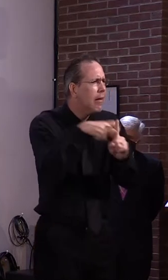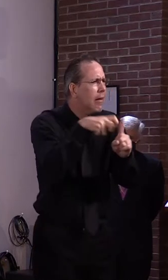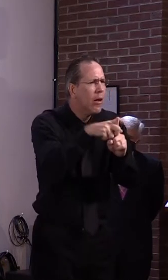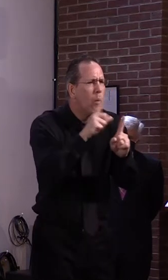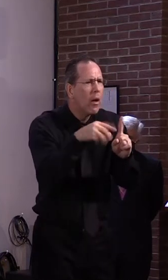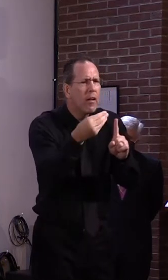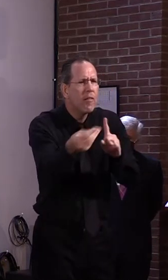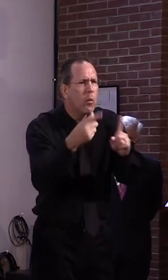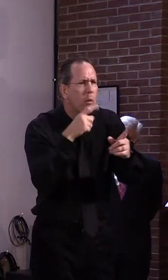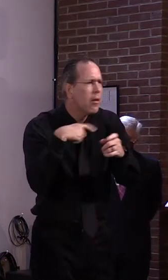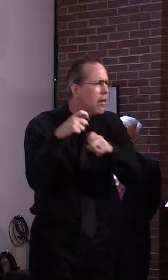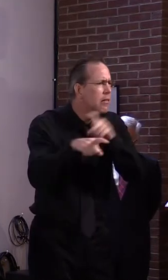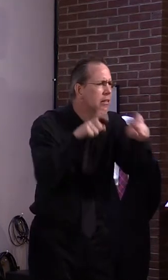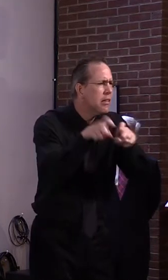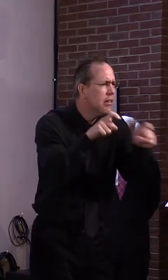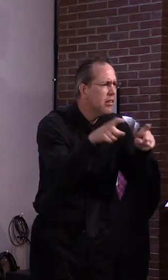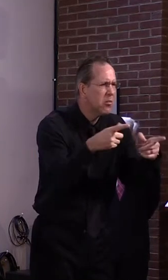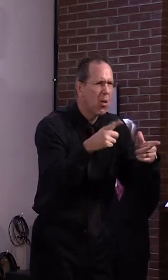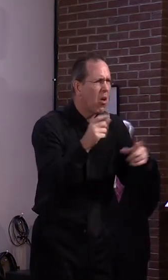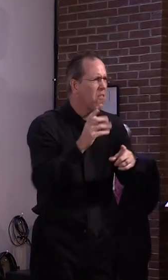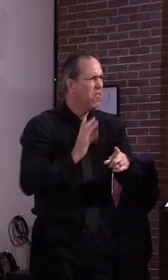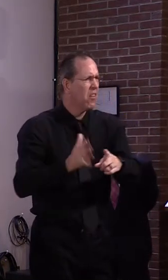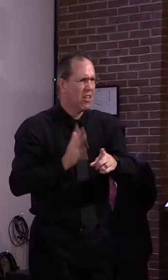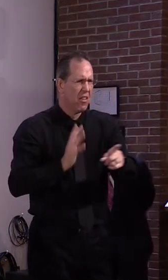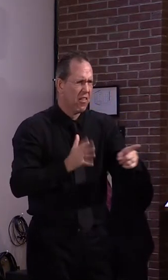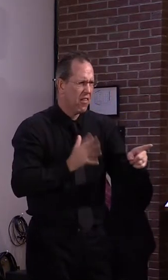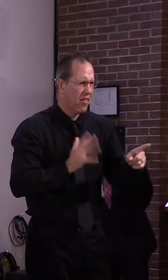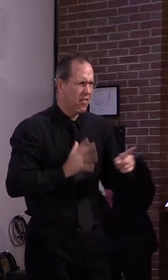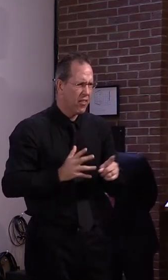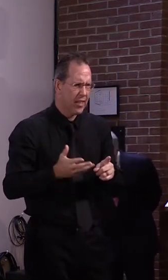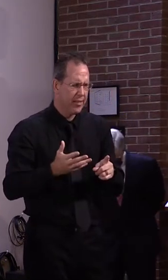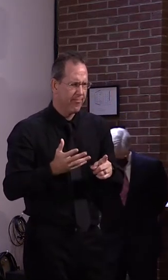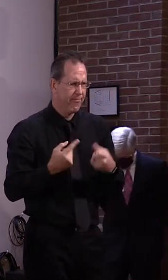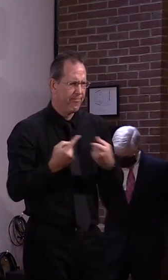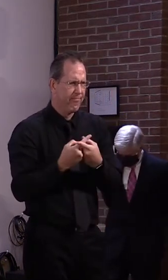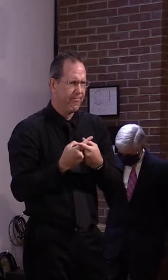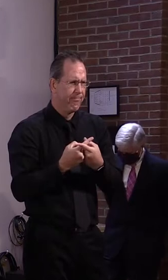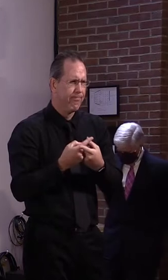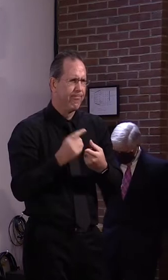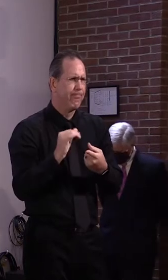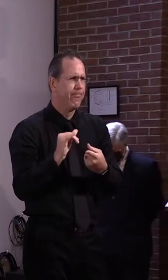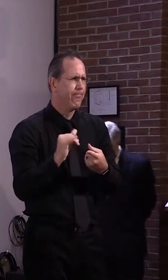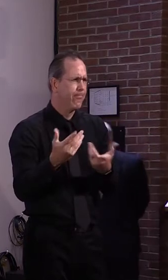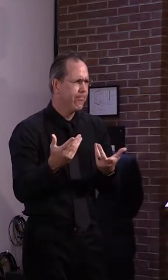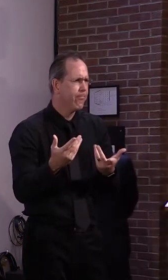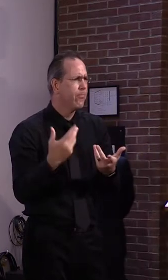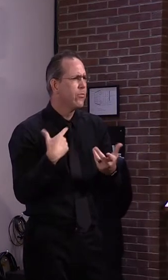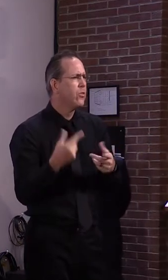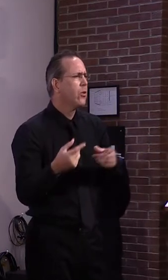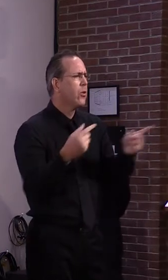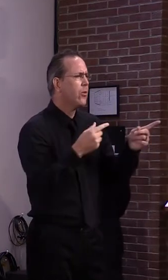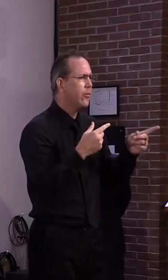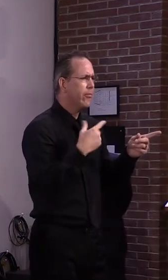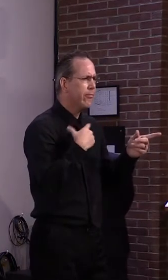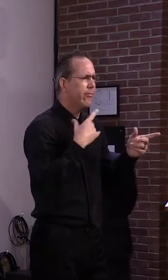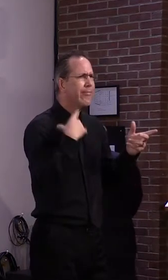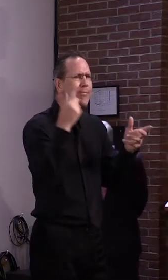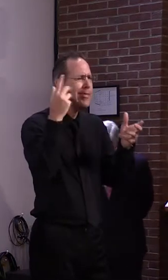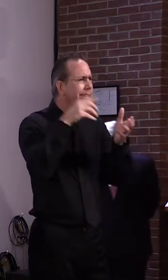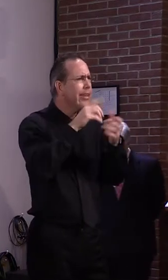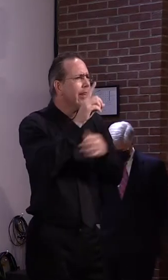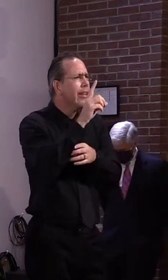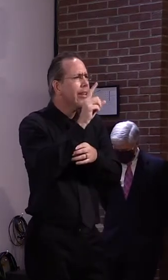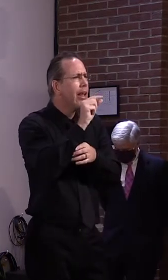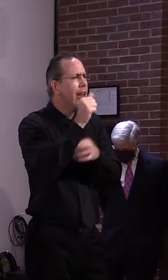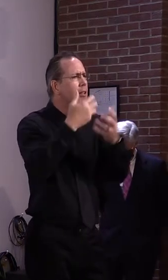The FDA has done its analysis of how the machine performed, if you will, and the